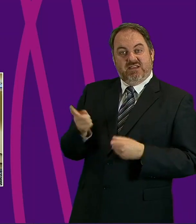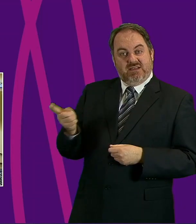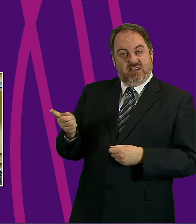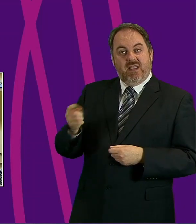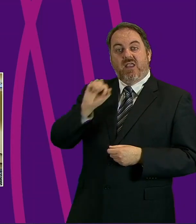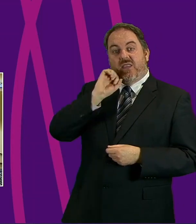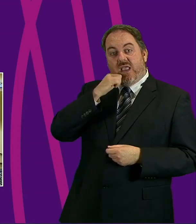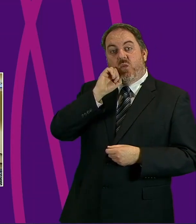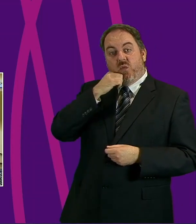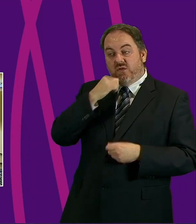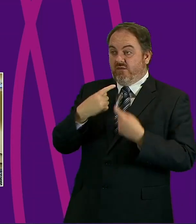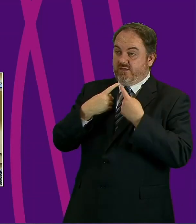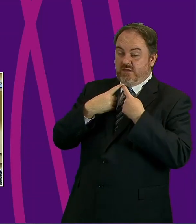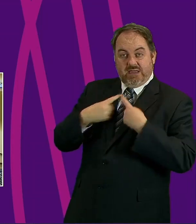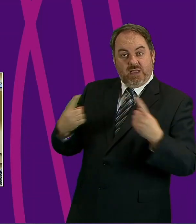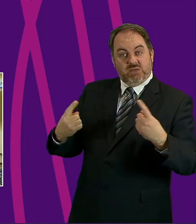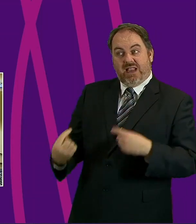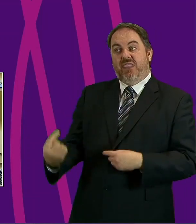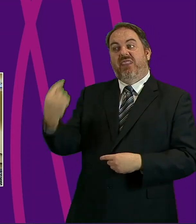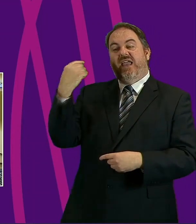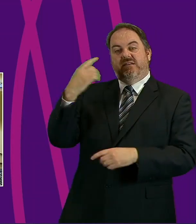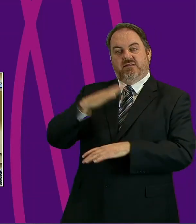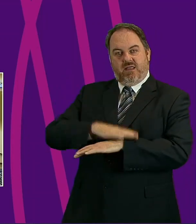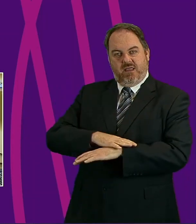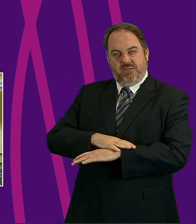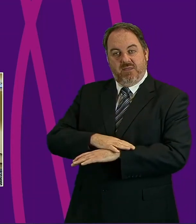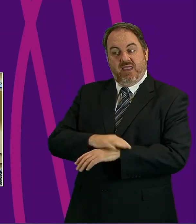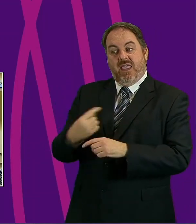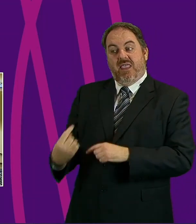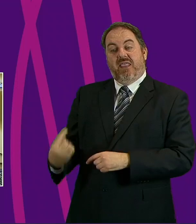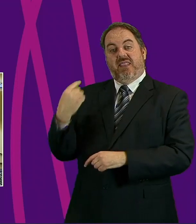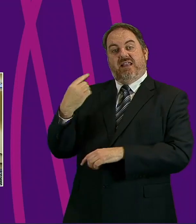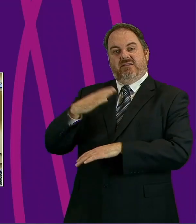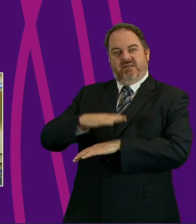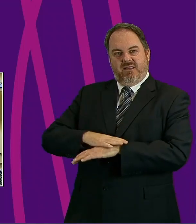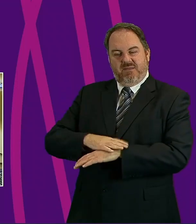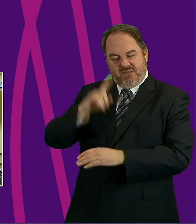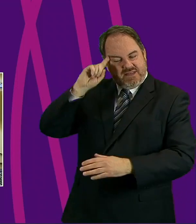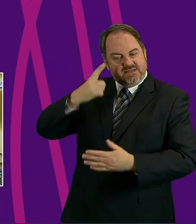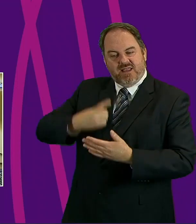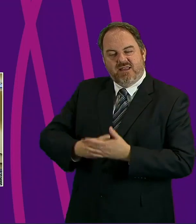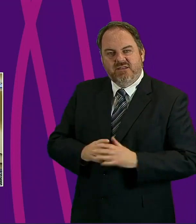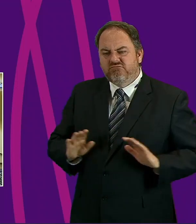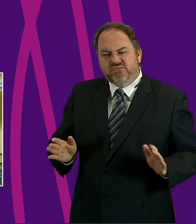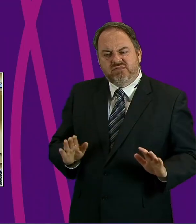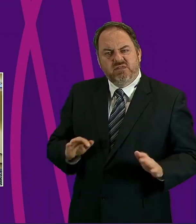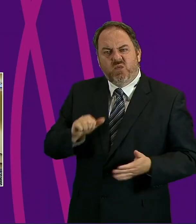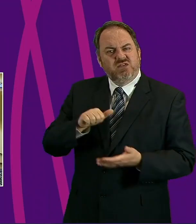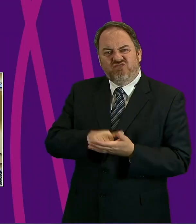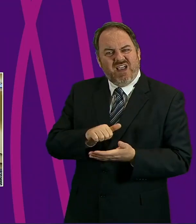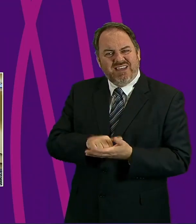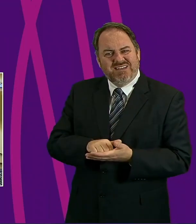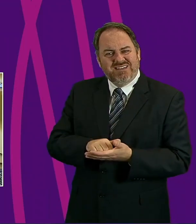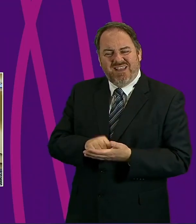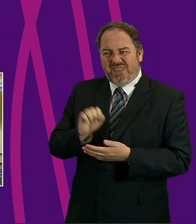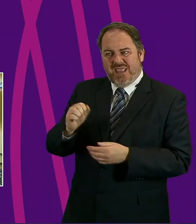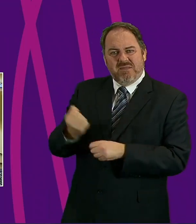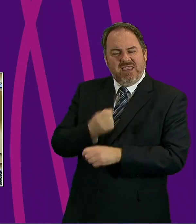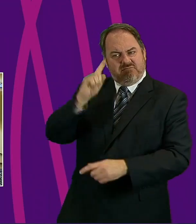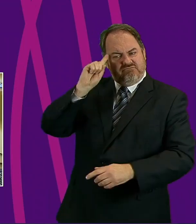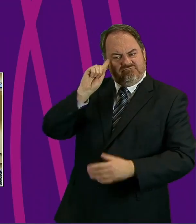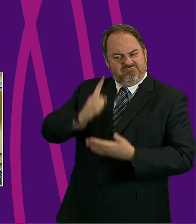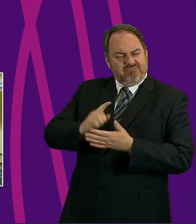required, they would have had the power to do that. They took the steps that were appropriate, in their view, as experts, to manage this